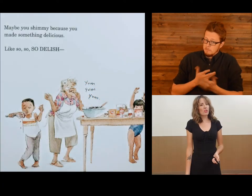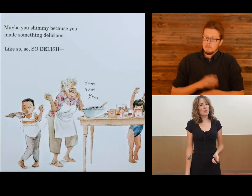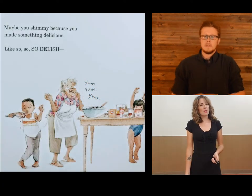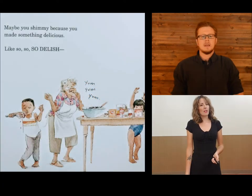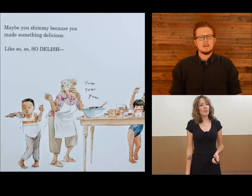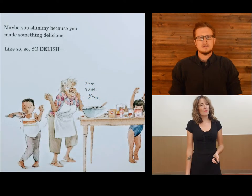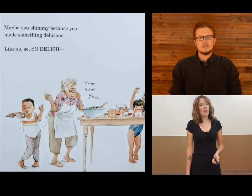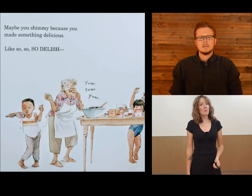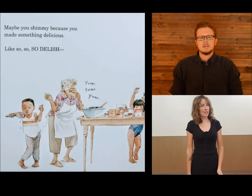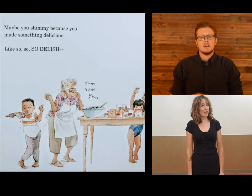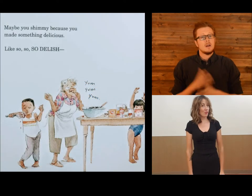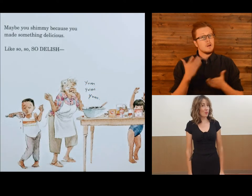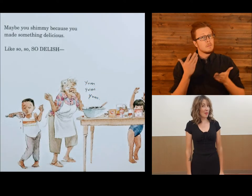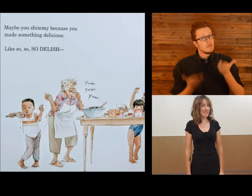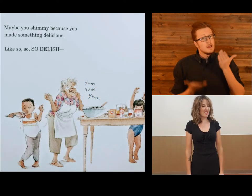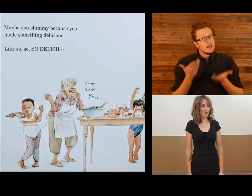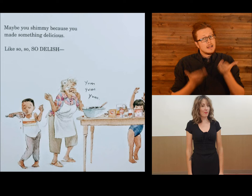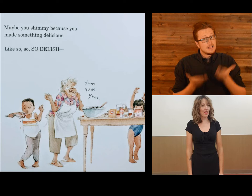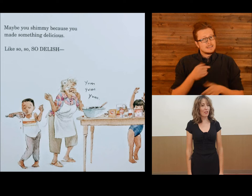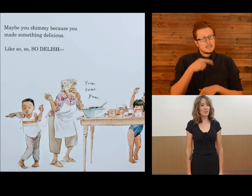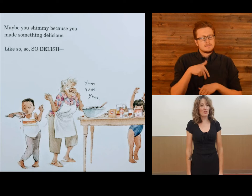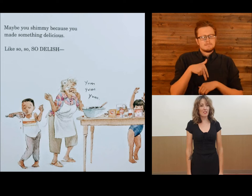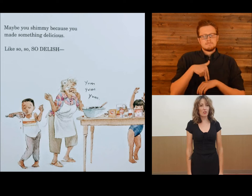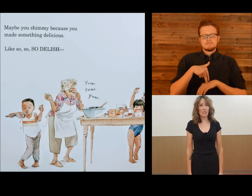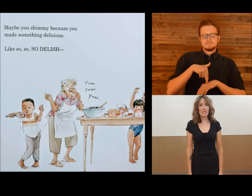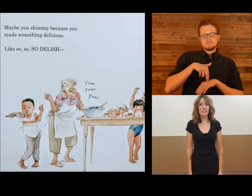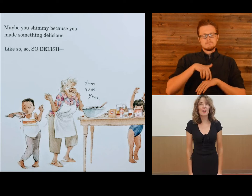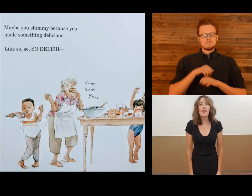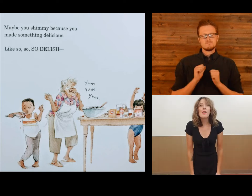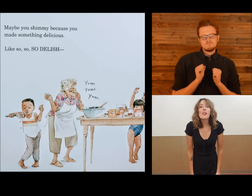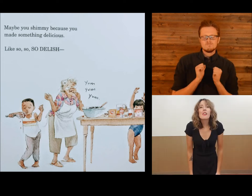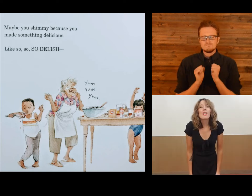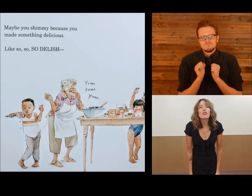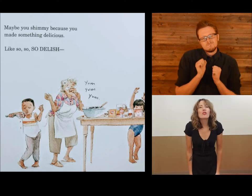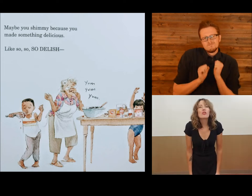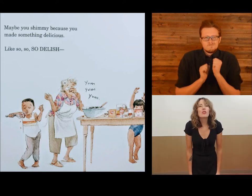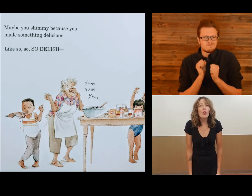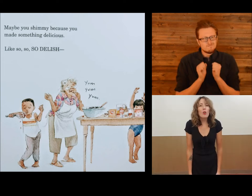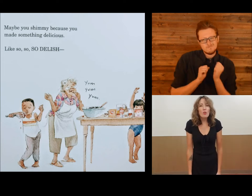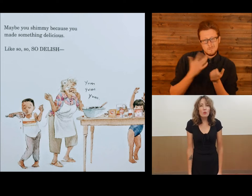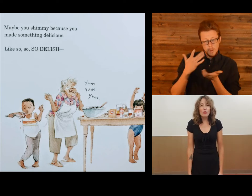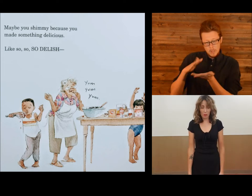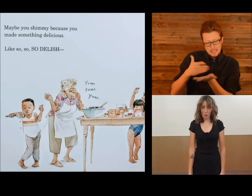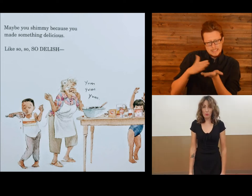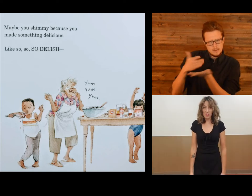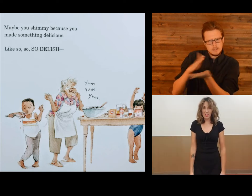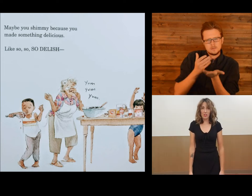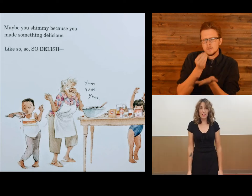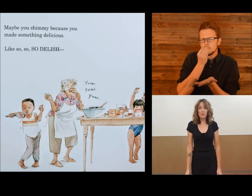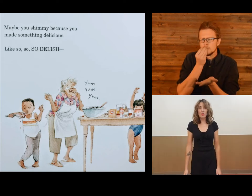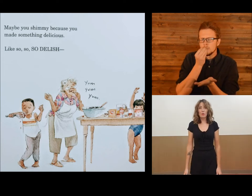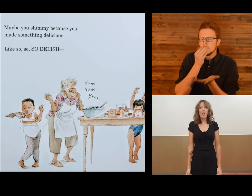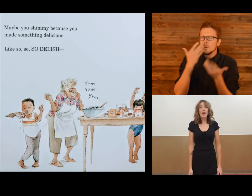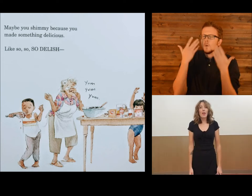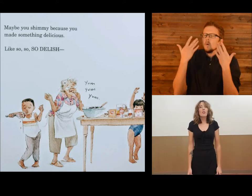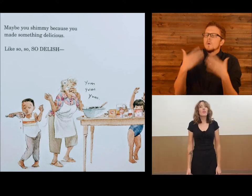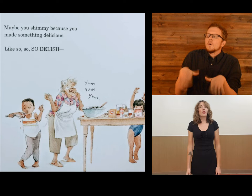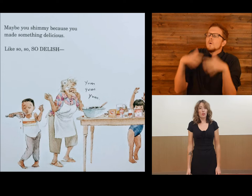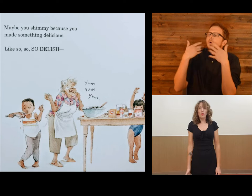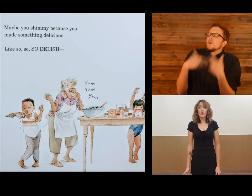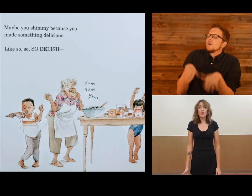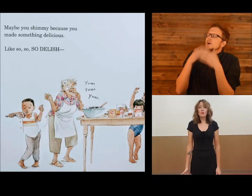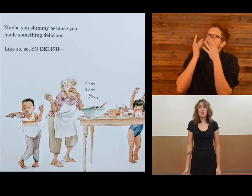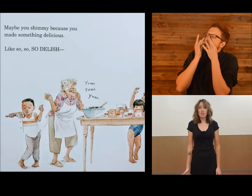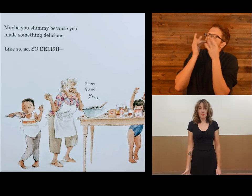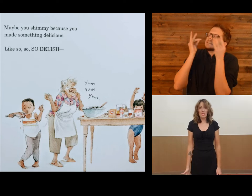Maybe you shimmy because you made something delicious. Like so delicious. Can you do